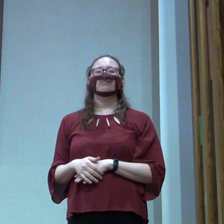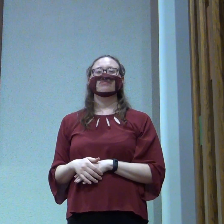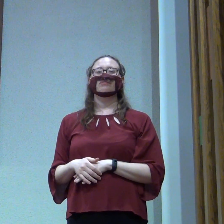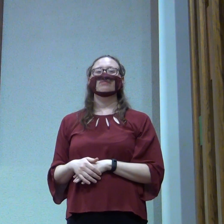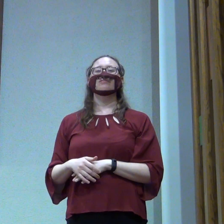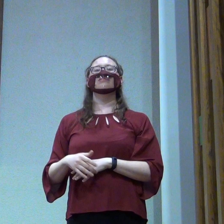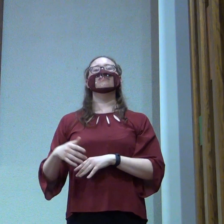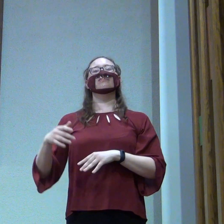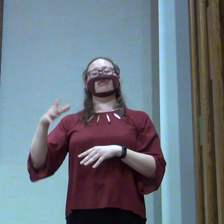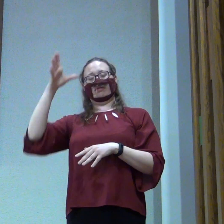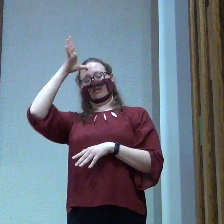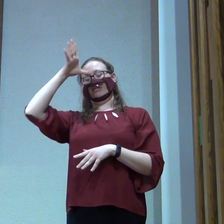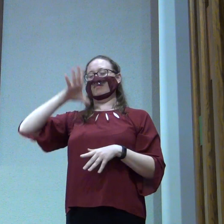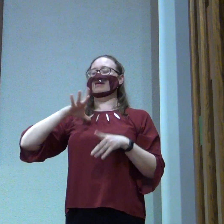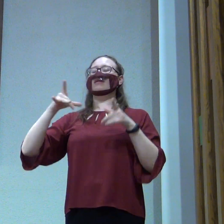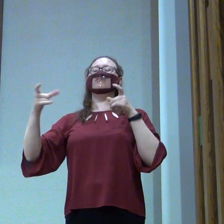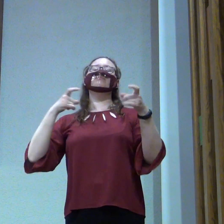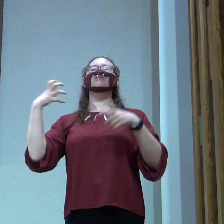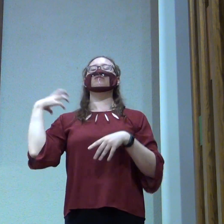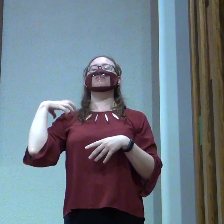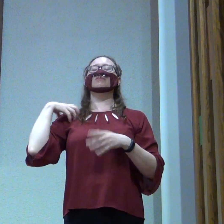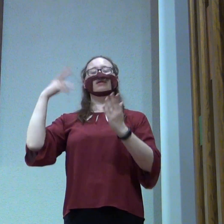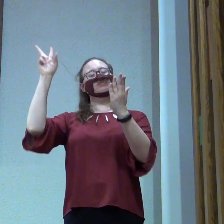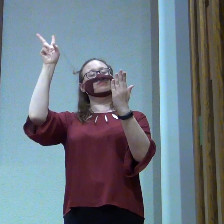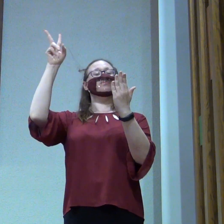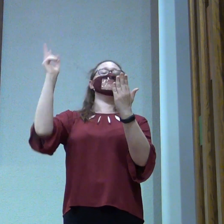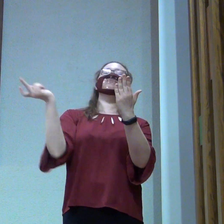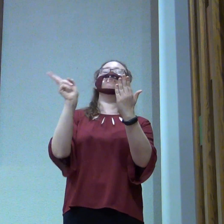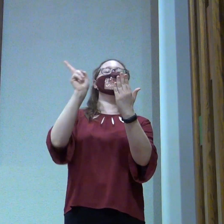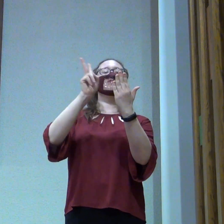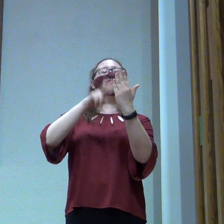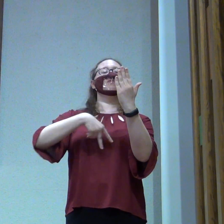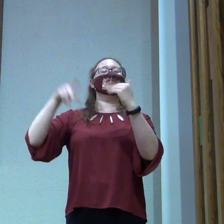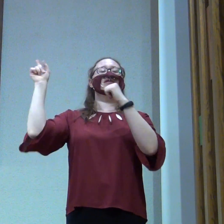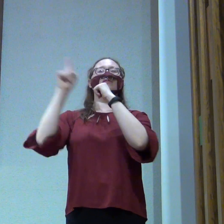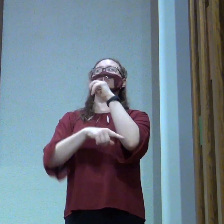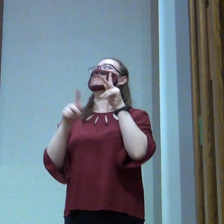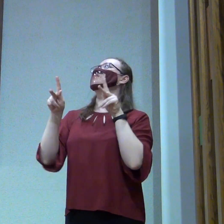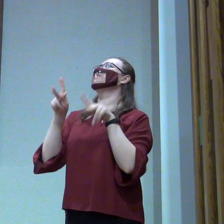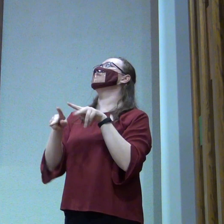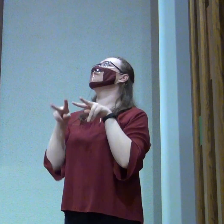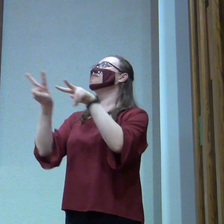verdict. All eyes were on this child.